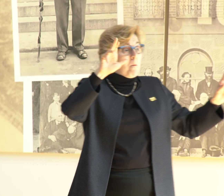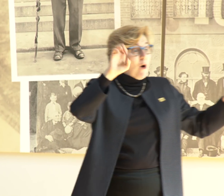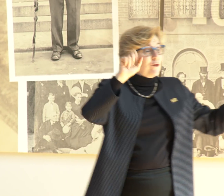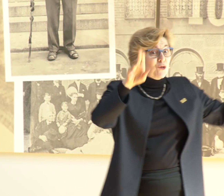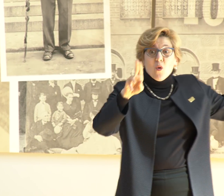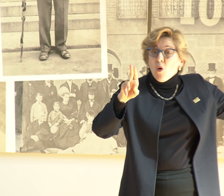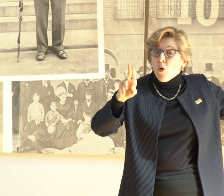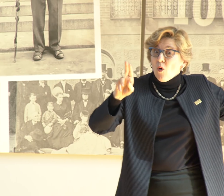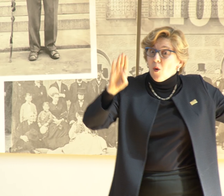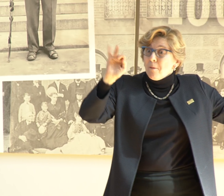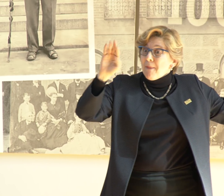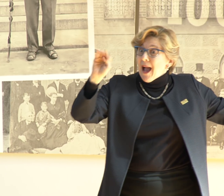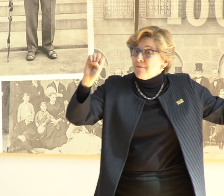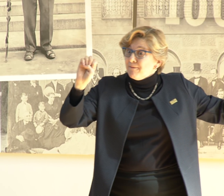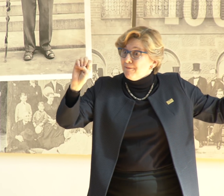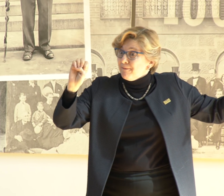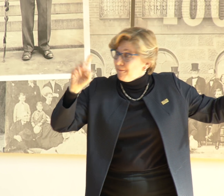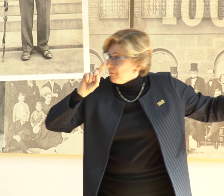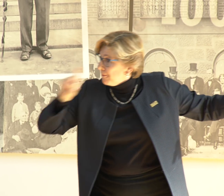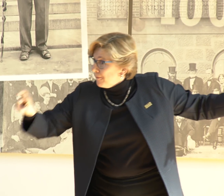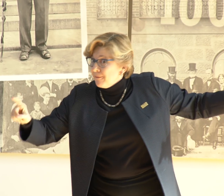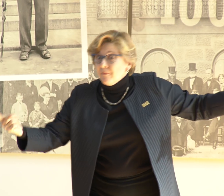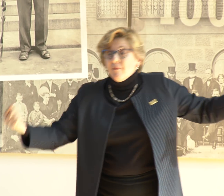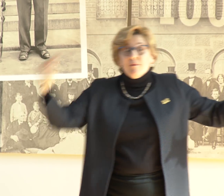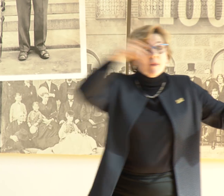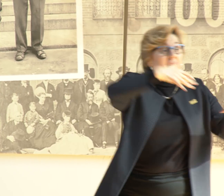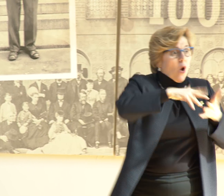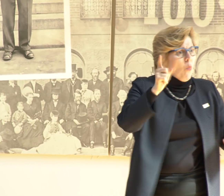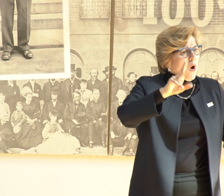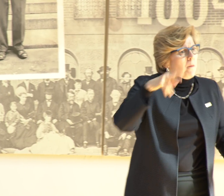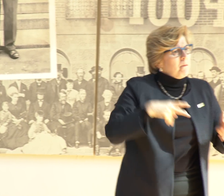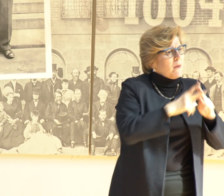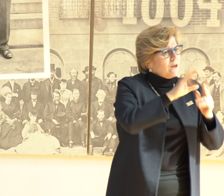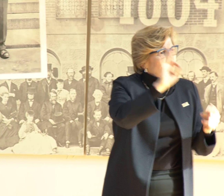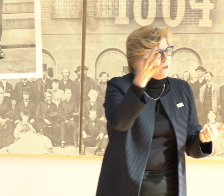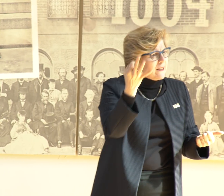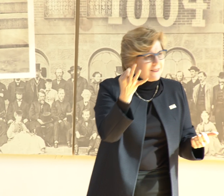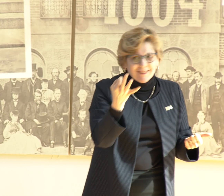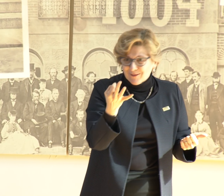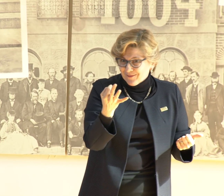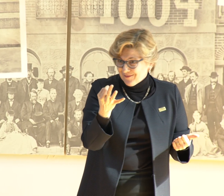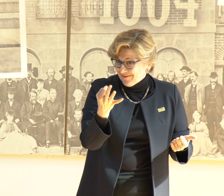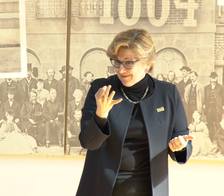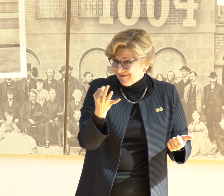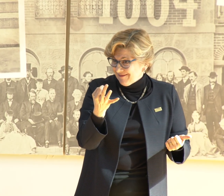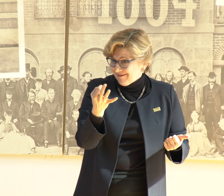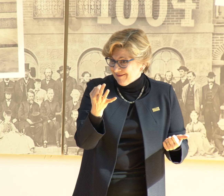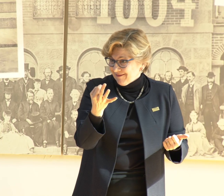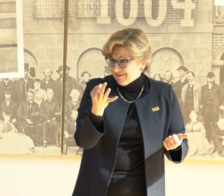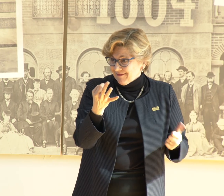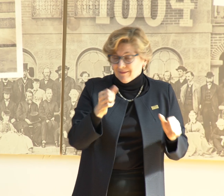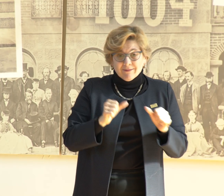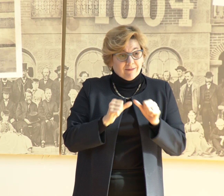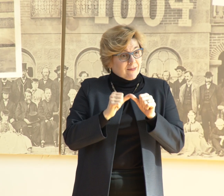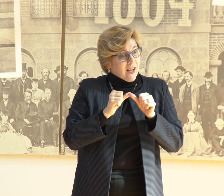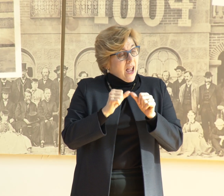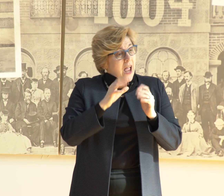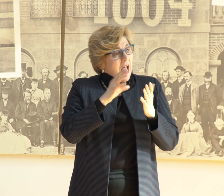was a star in a French play. He also saw Marcel Marceau and was then trained in Paris,